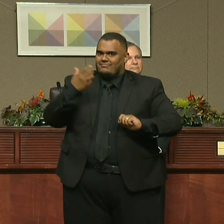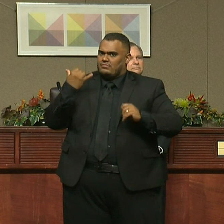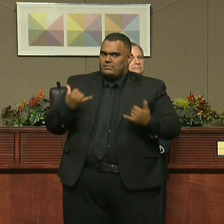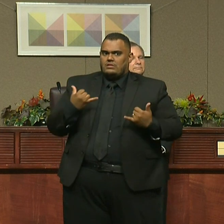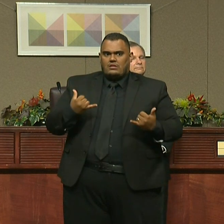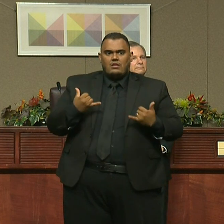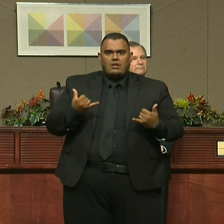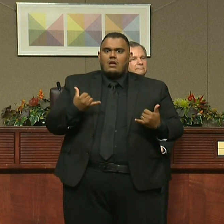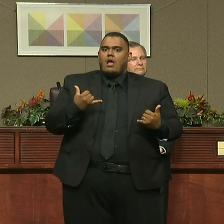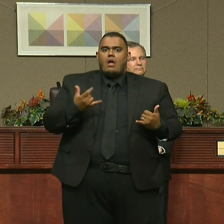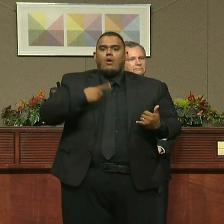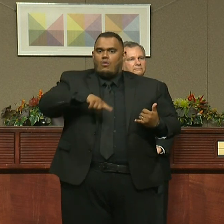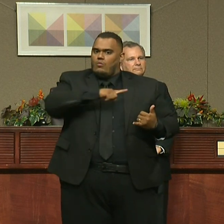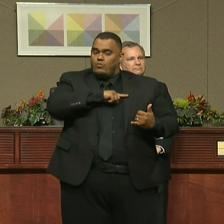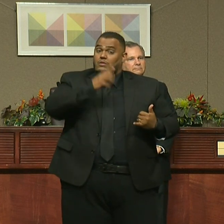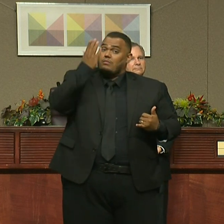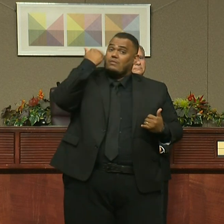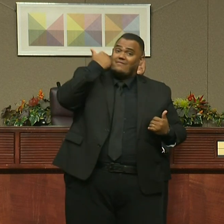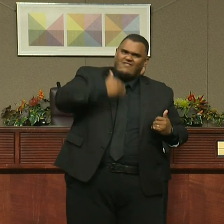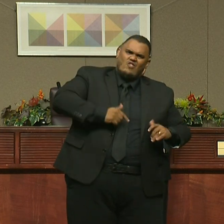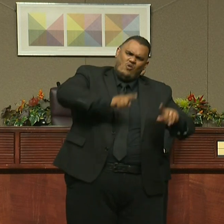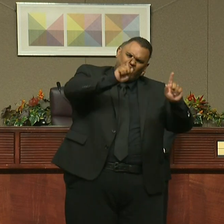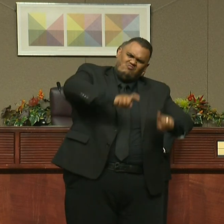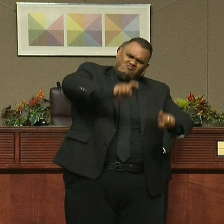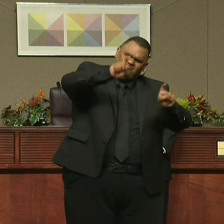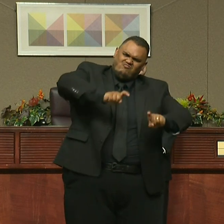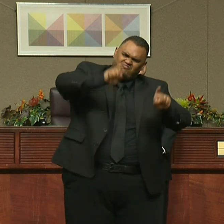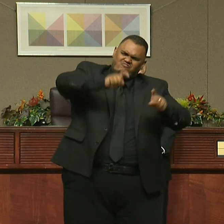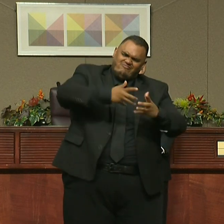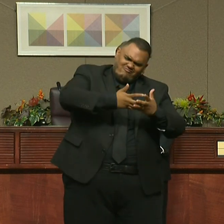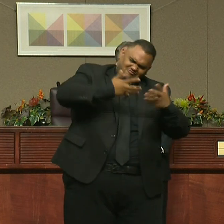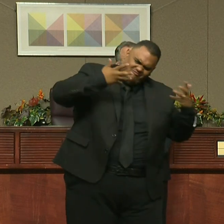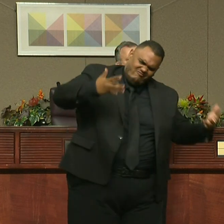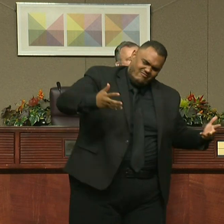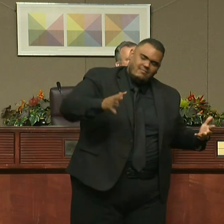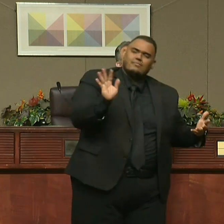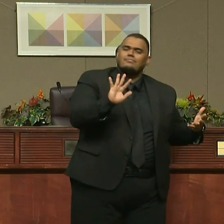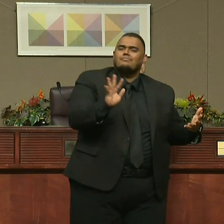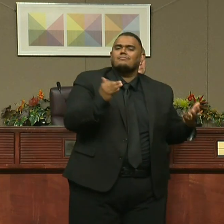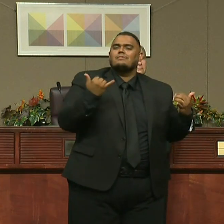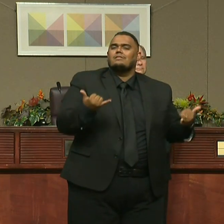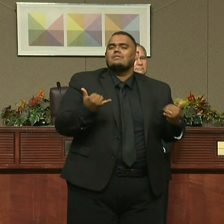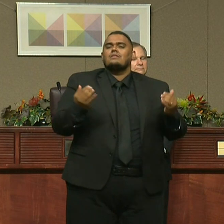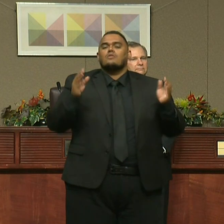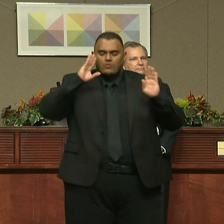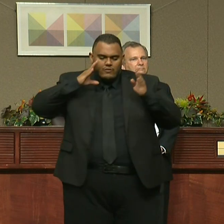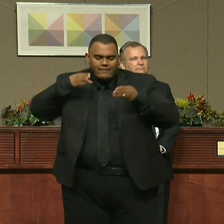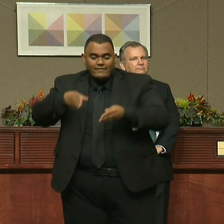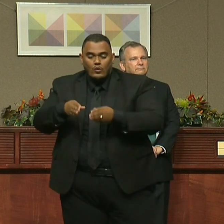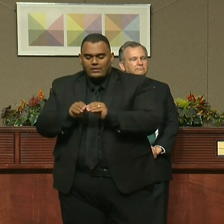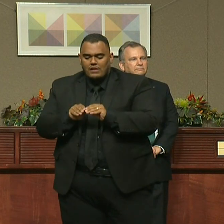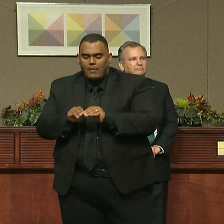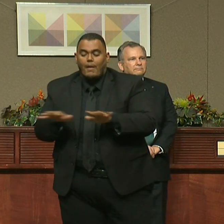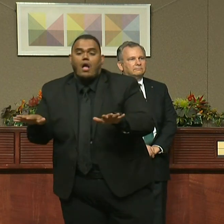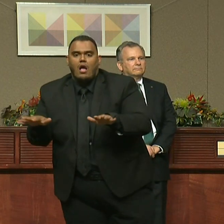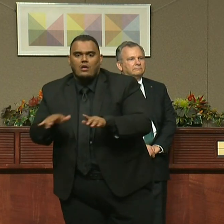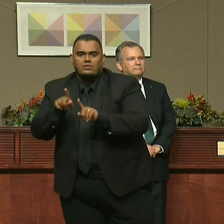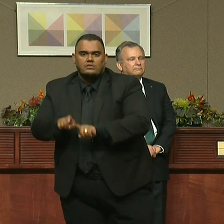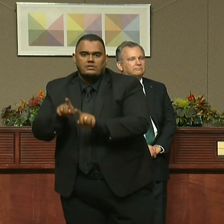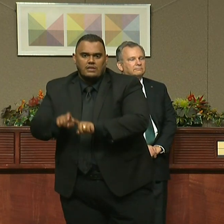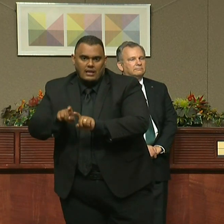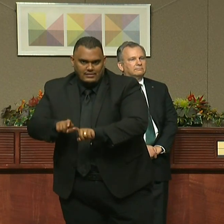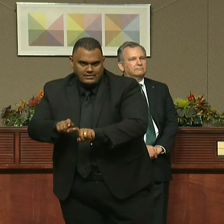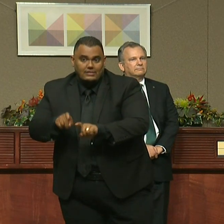health department, and we are more focused on outbreak testing that I think will help us